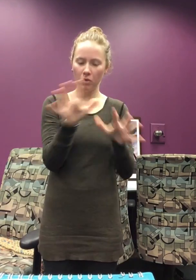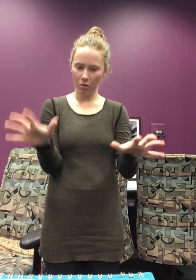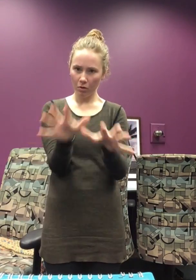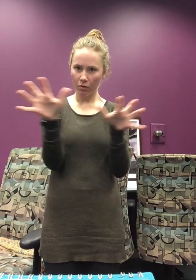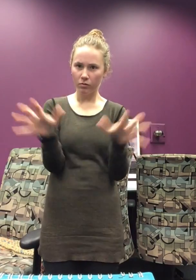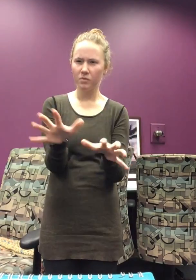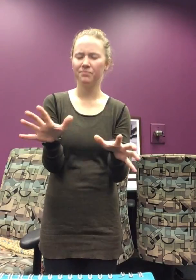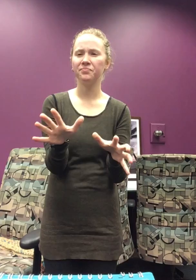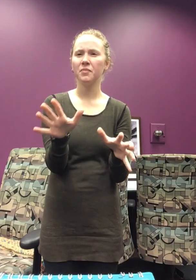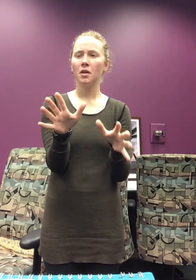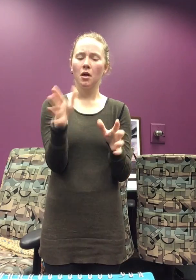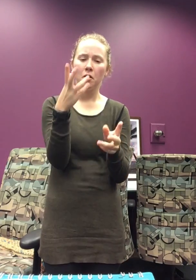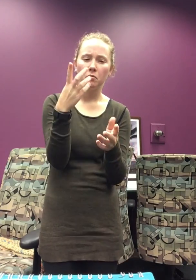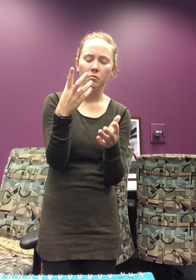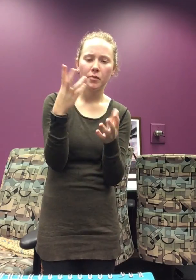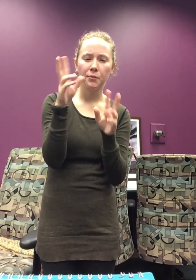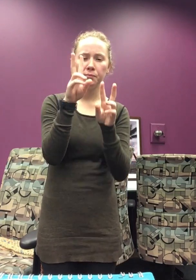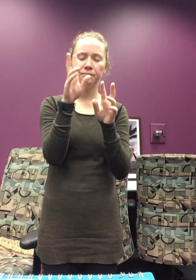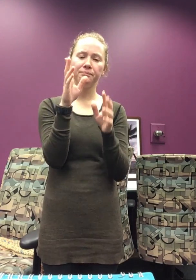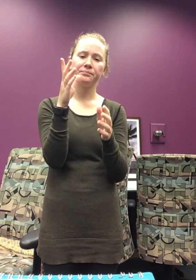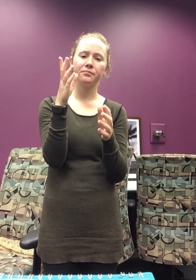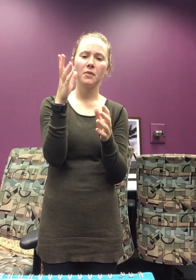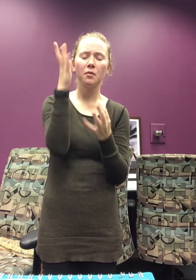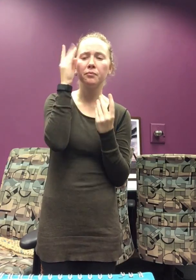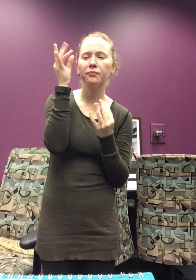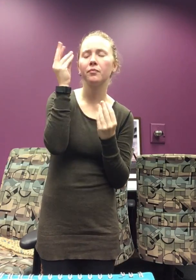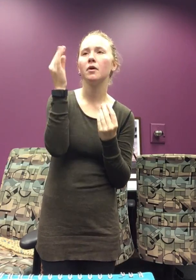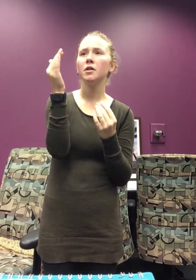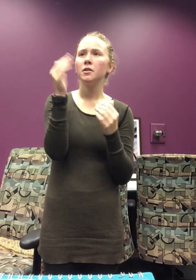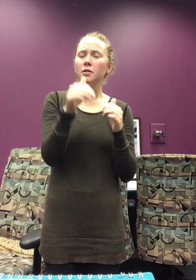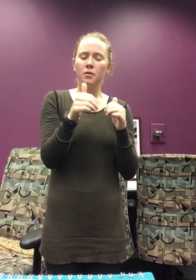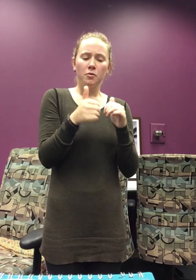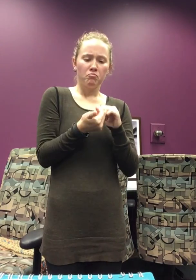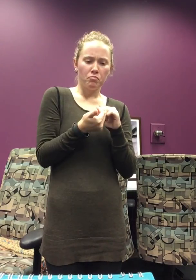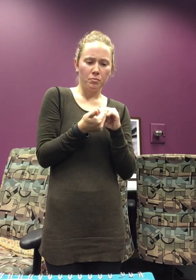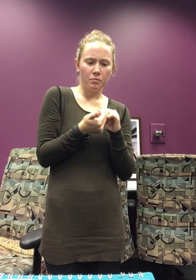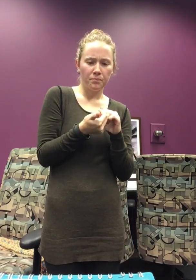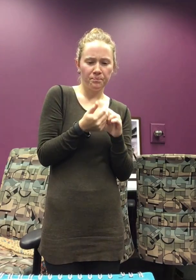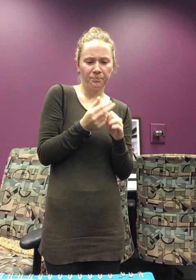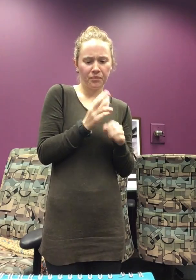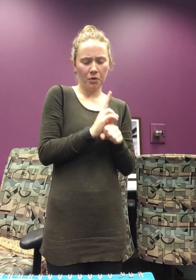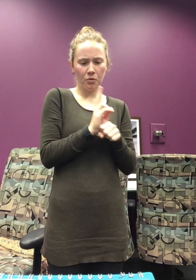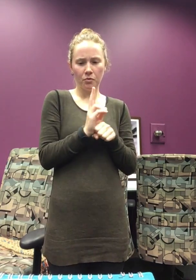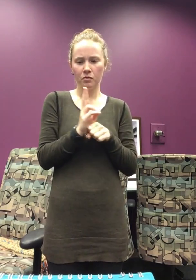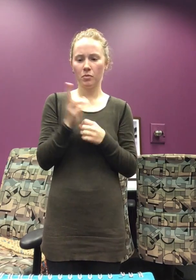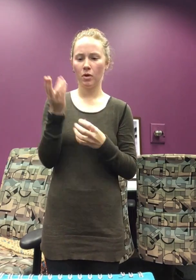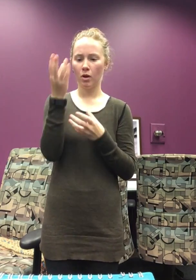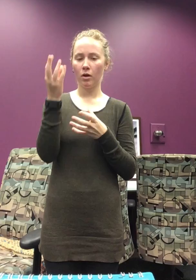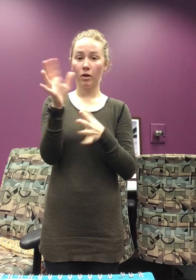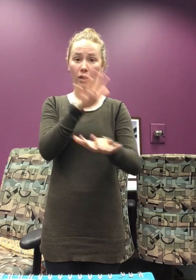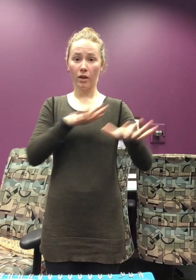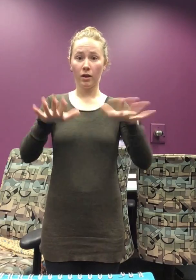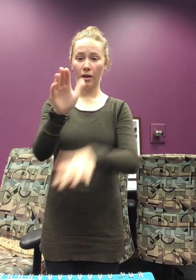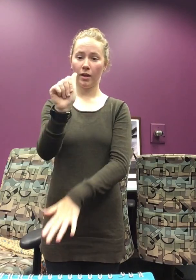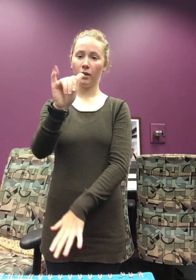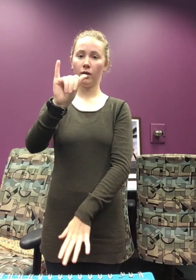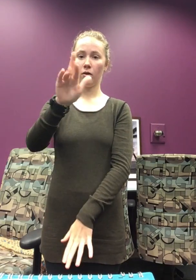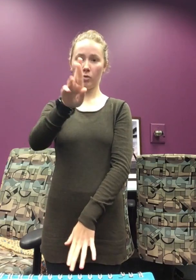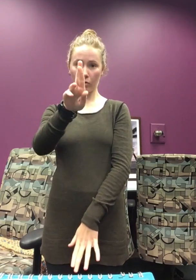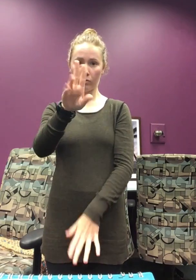and how often we need oxygen in our bodies. So go ahead and start that right now. Boys and girls, when we did our